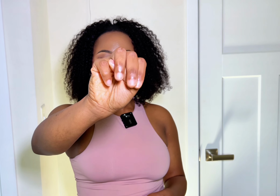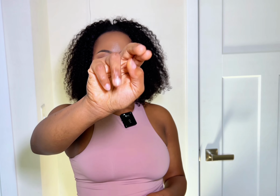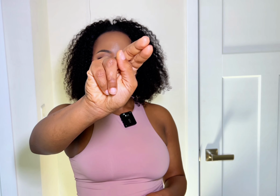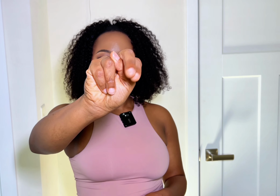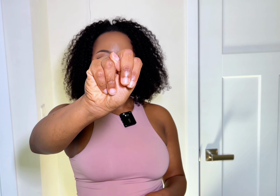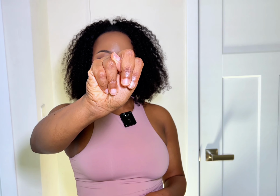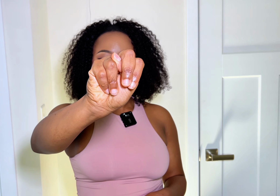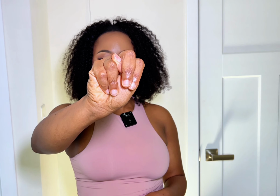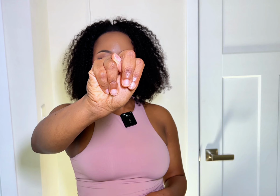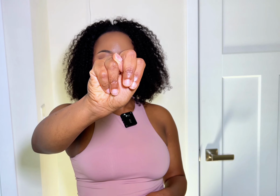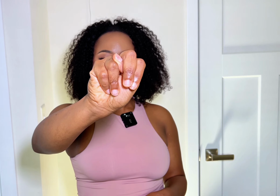N,